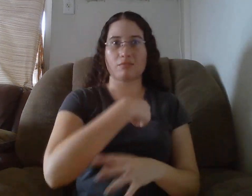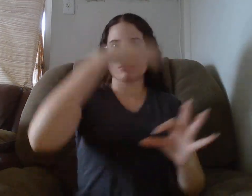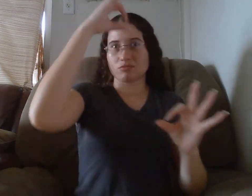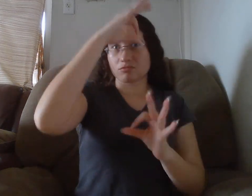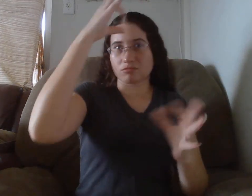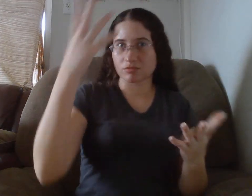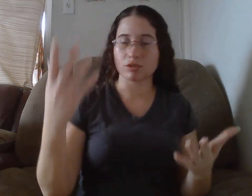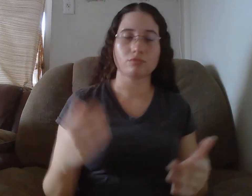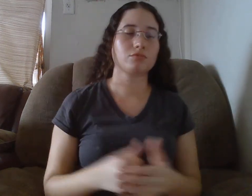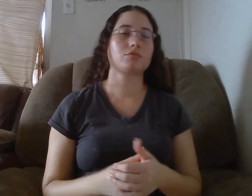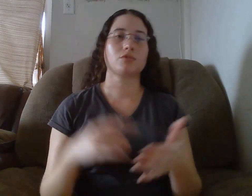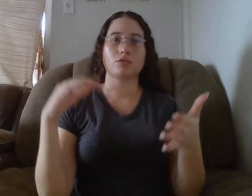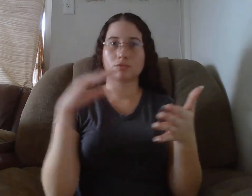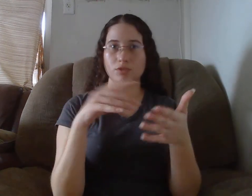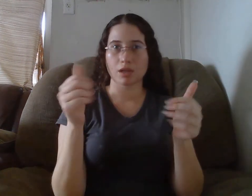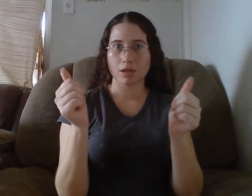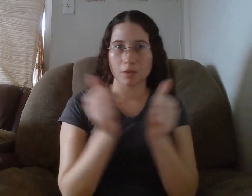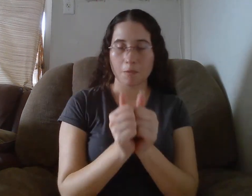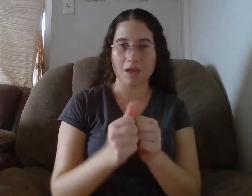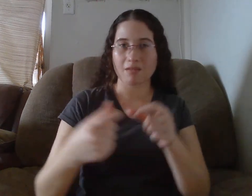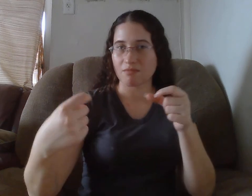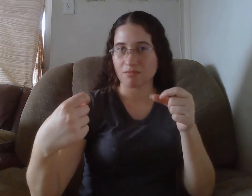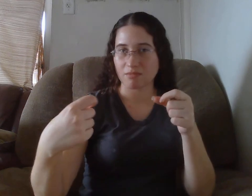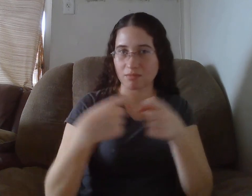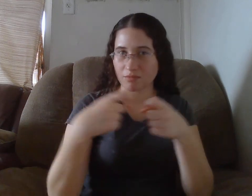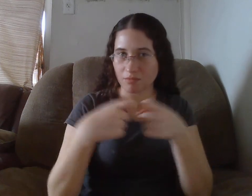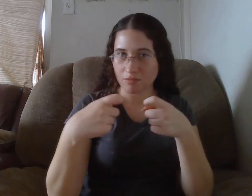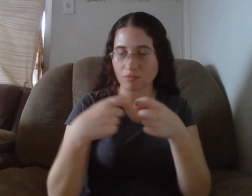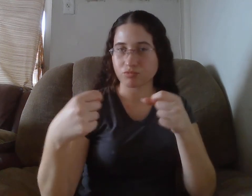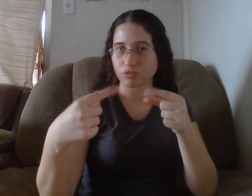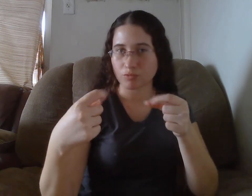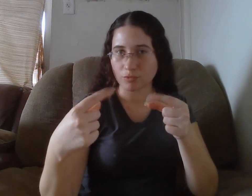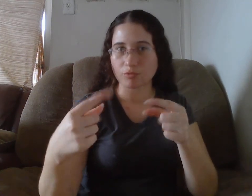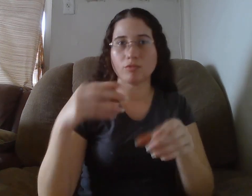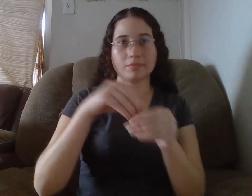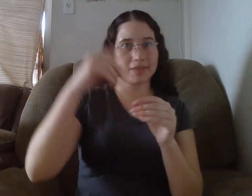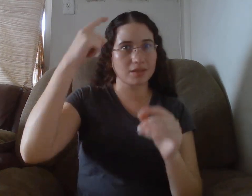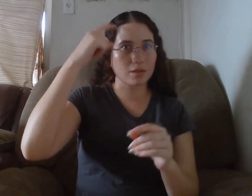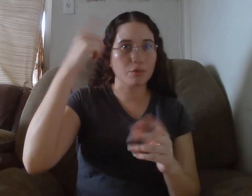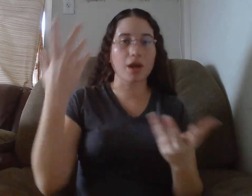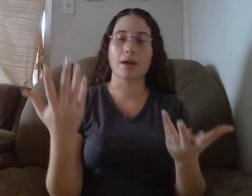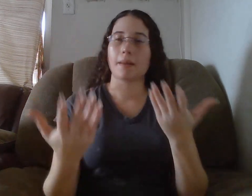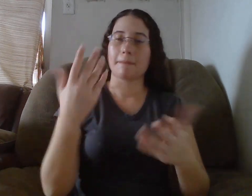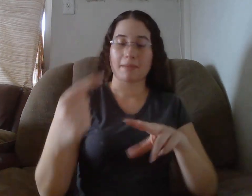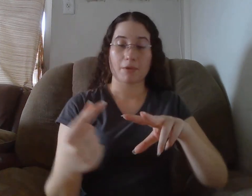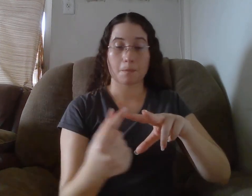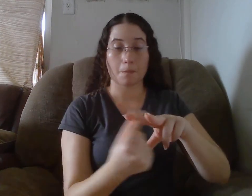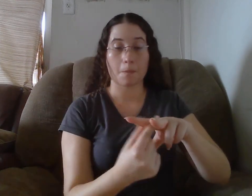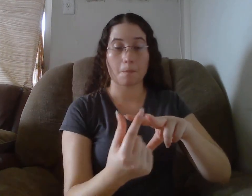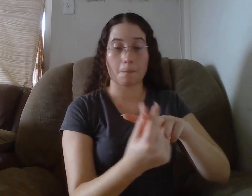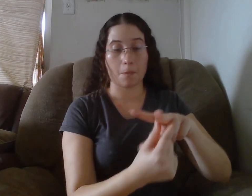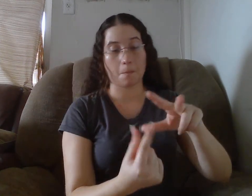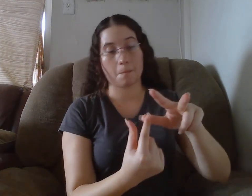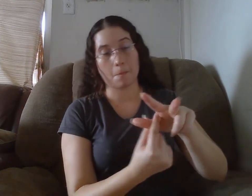with electroencephalography or functional MRI. We might use sensors on your fingertip or palm to get your changes